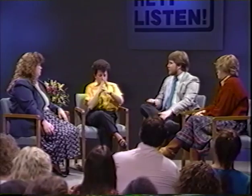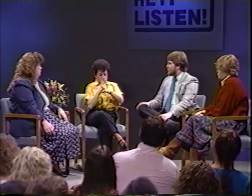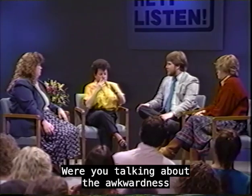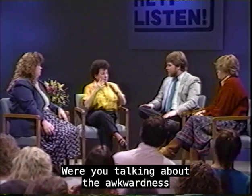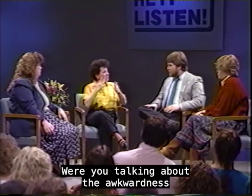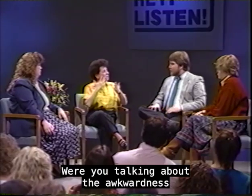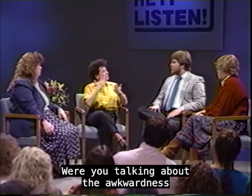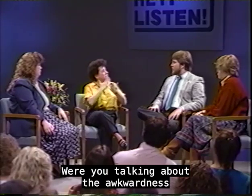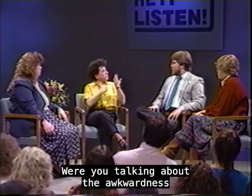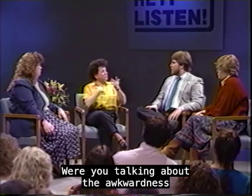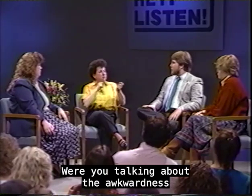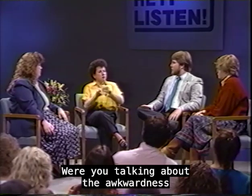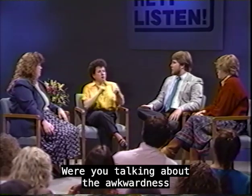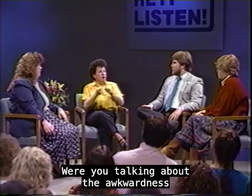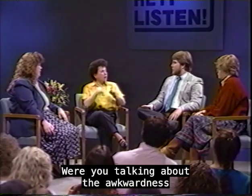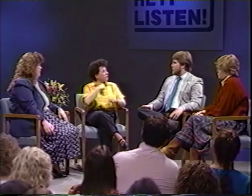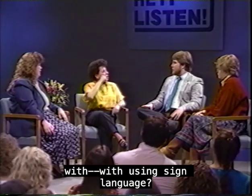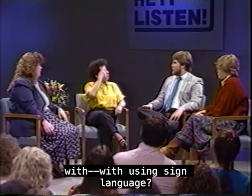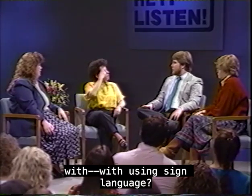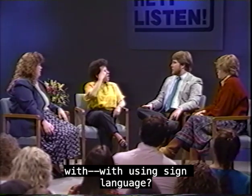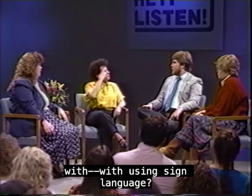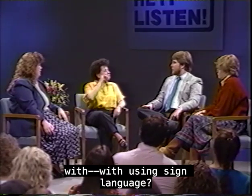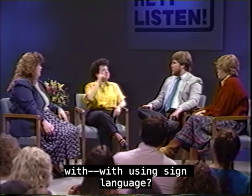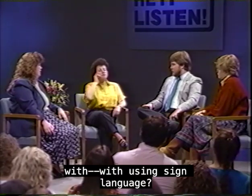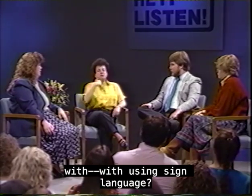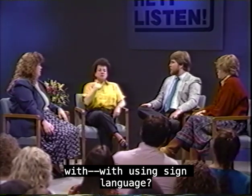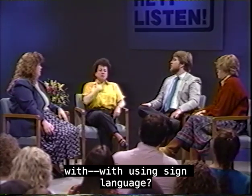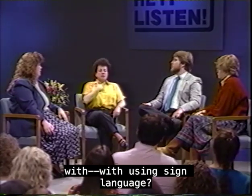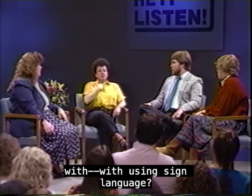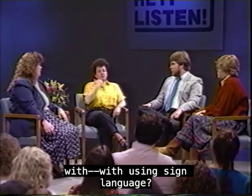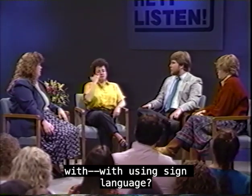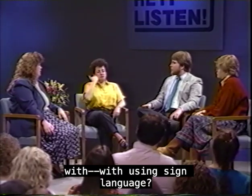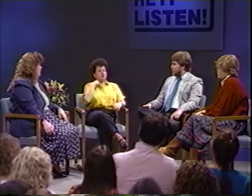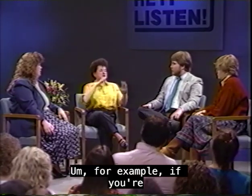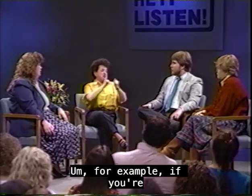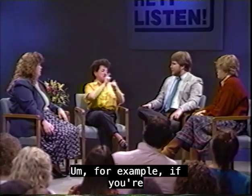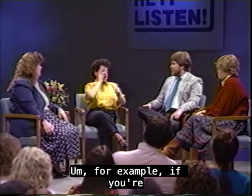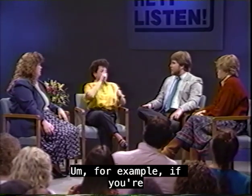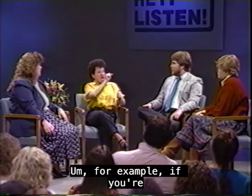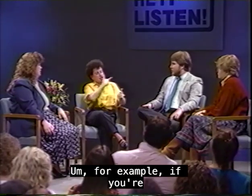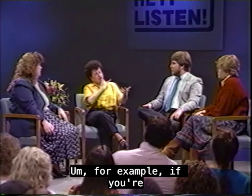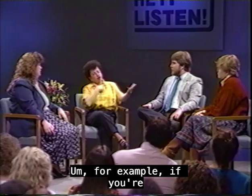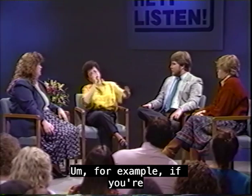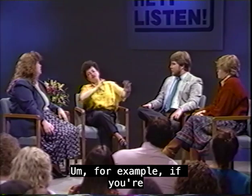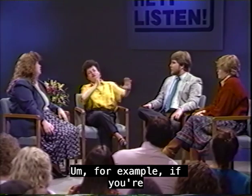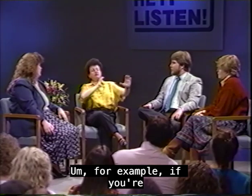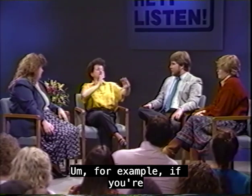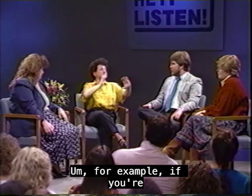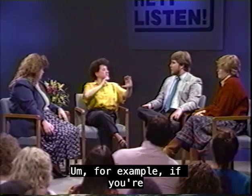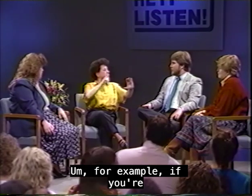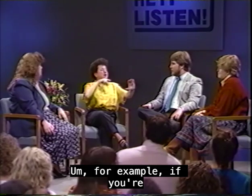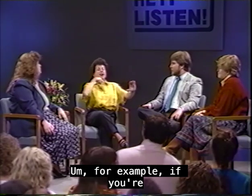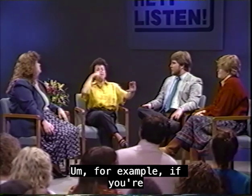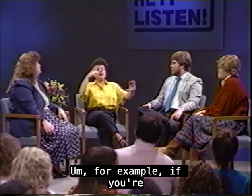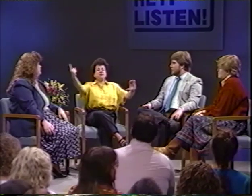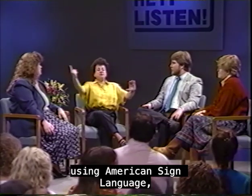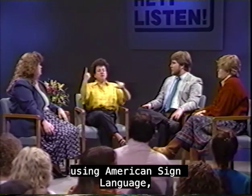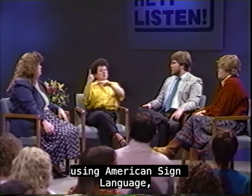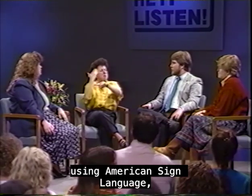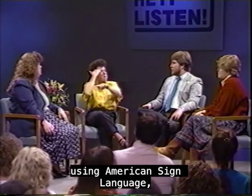Were you talking about the awkwardness with using sign language? For example, if you're talking with deaf people using